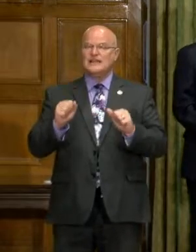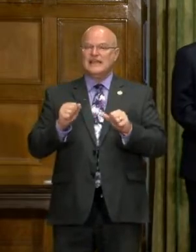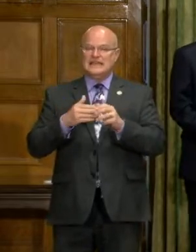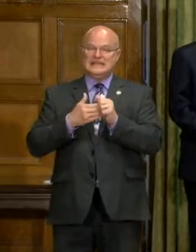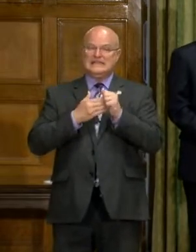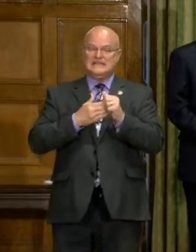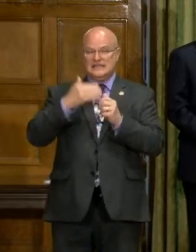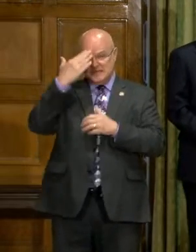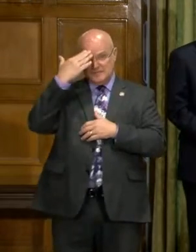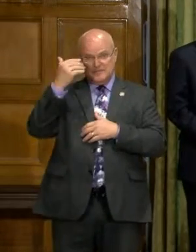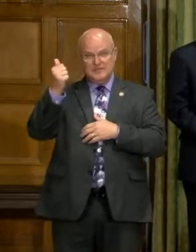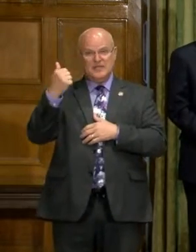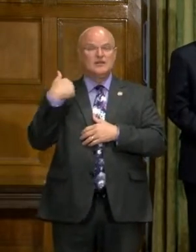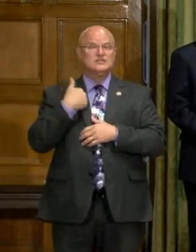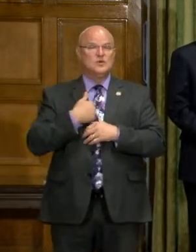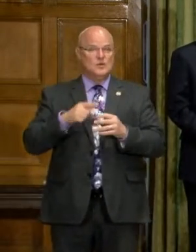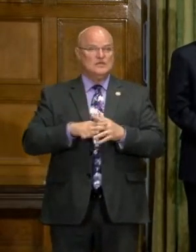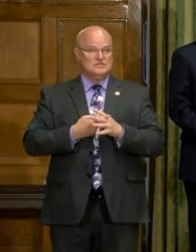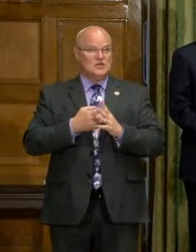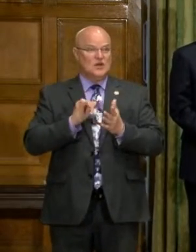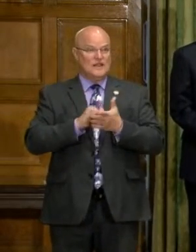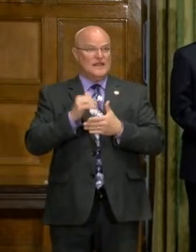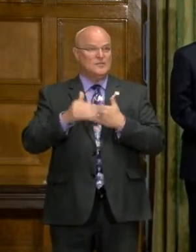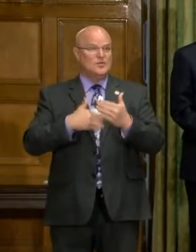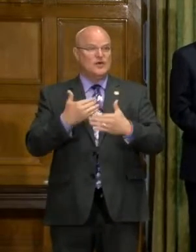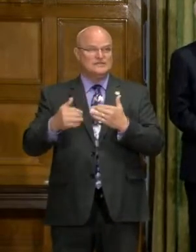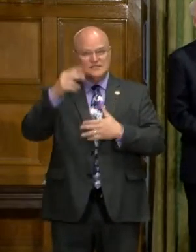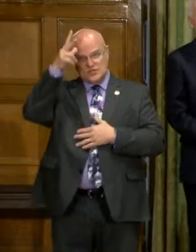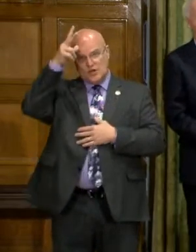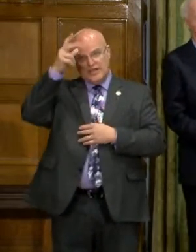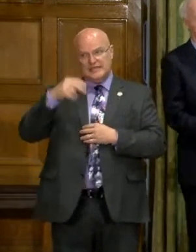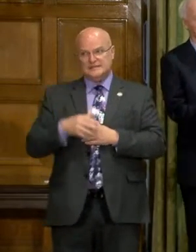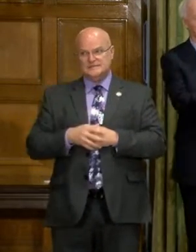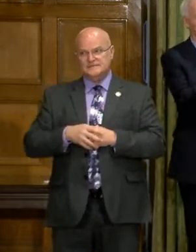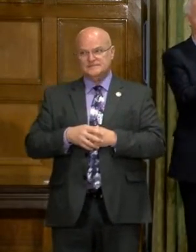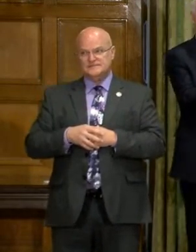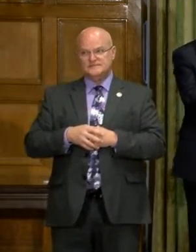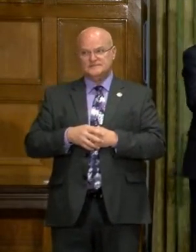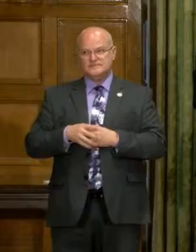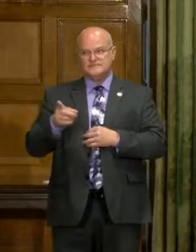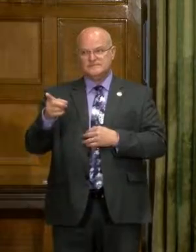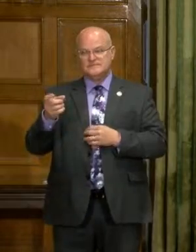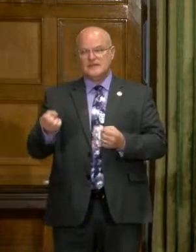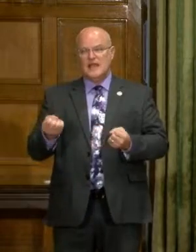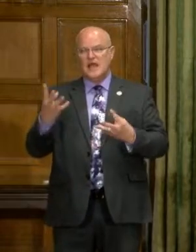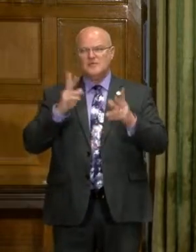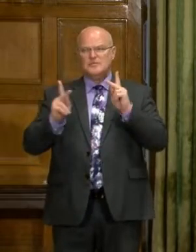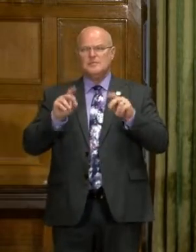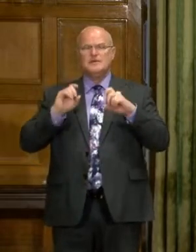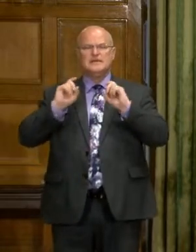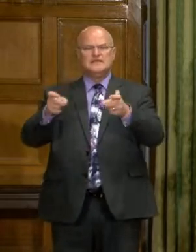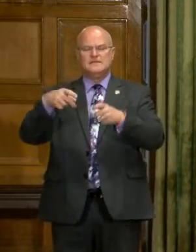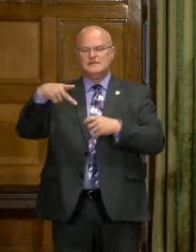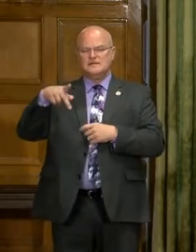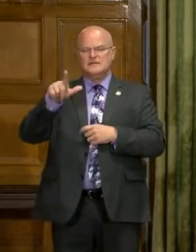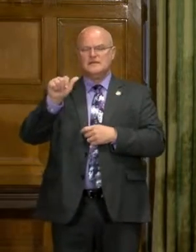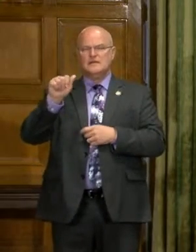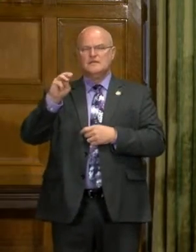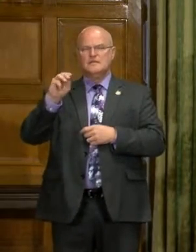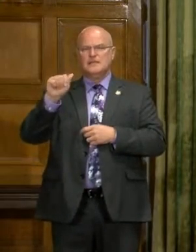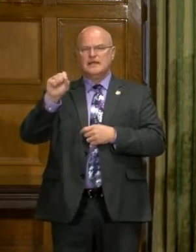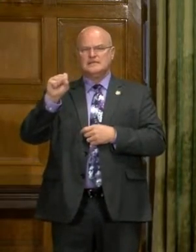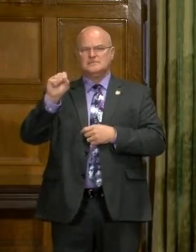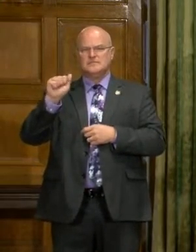take the lead because we started that process very early. How many people have been given the plasma in